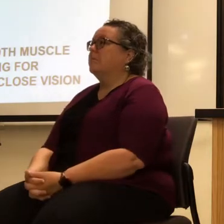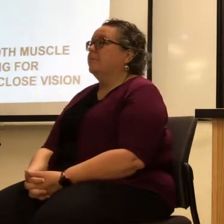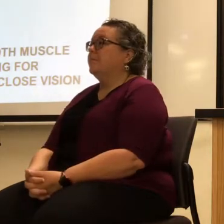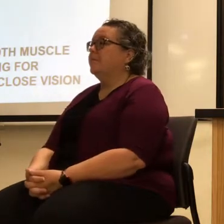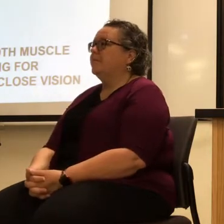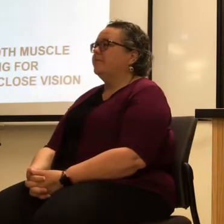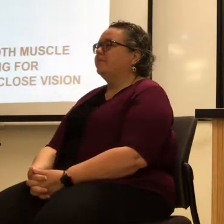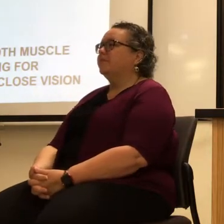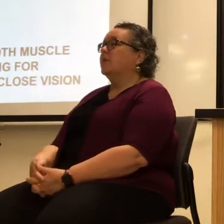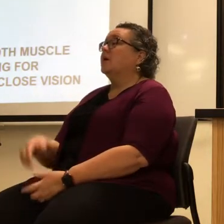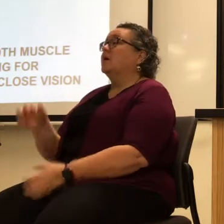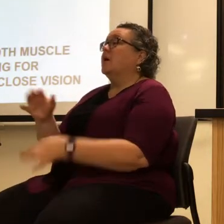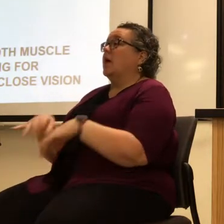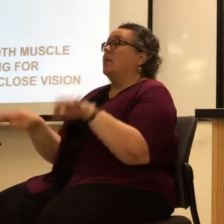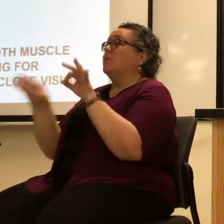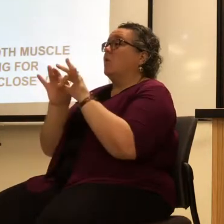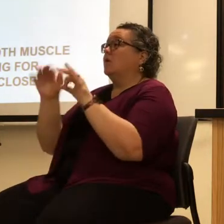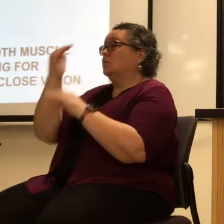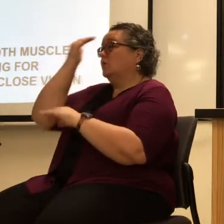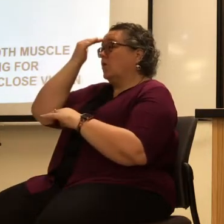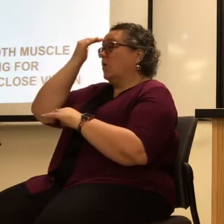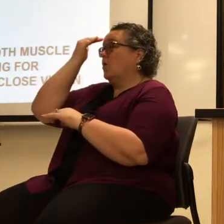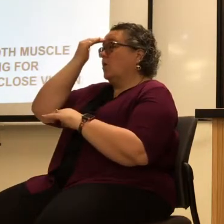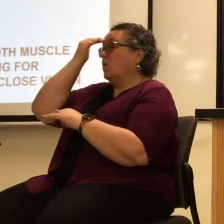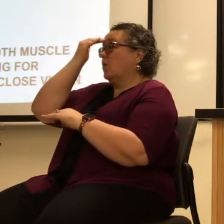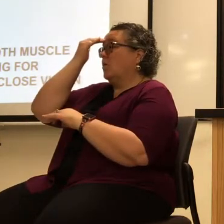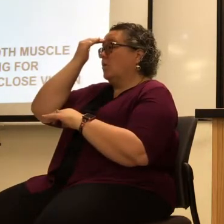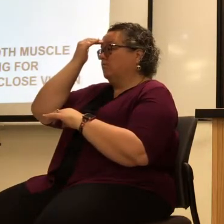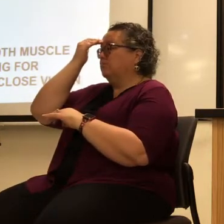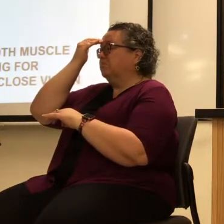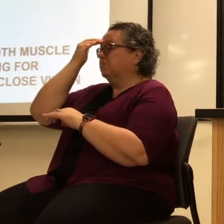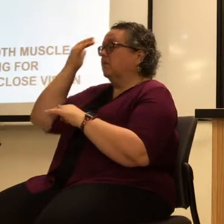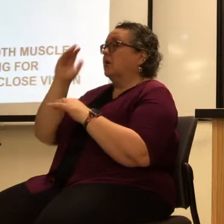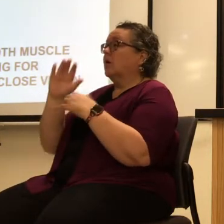Well, the thing to know is all of these nerves, 3,